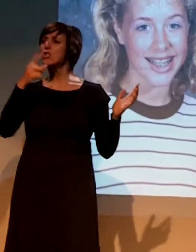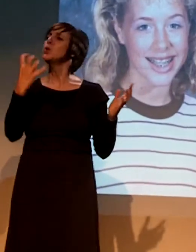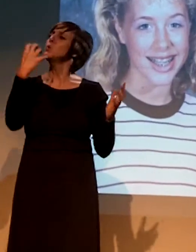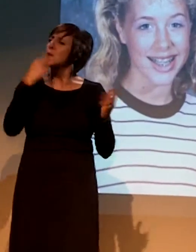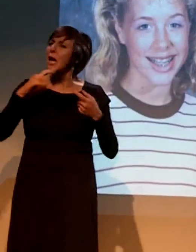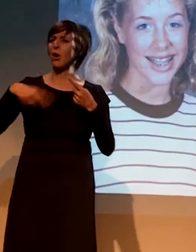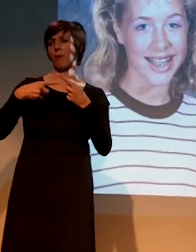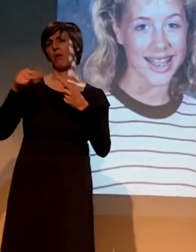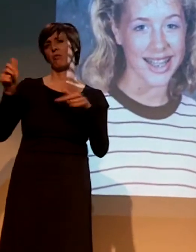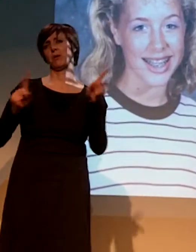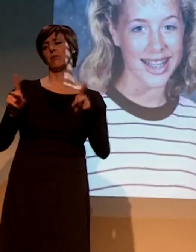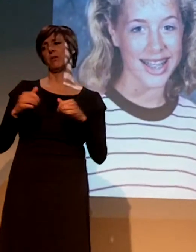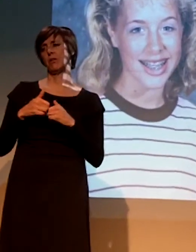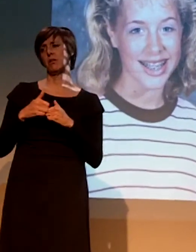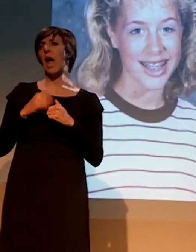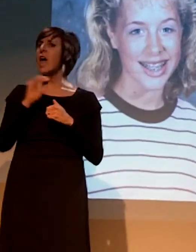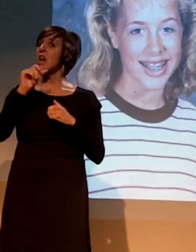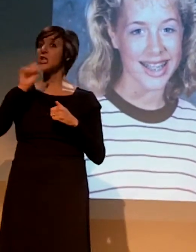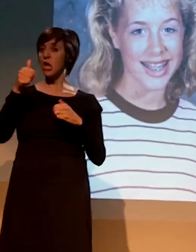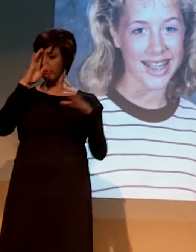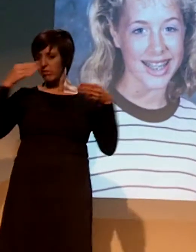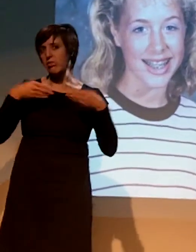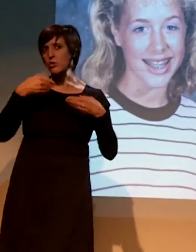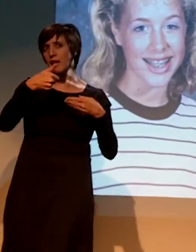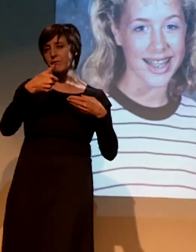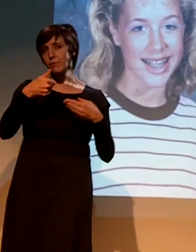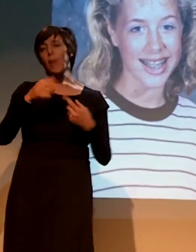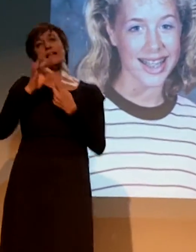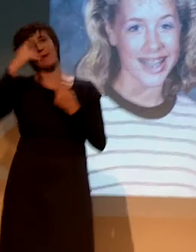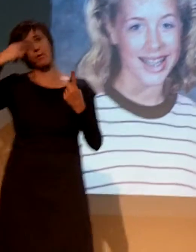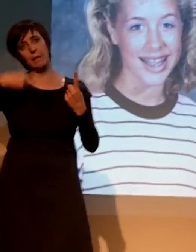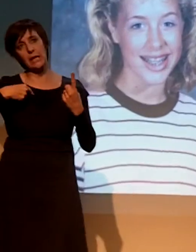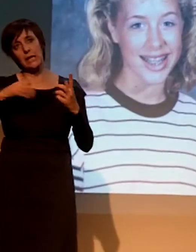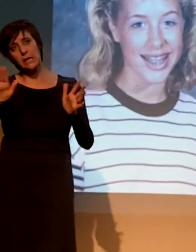care about other people and not just yourself. Well, except for me.